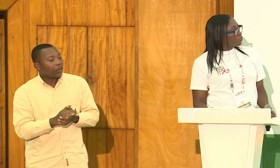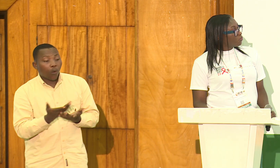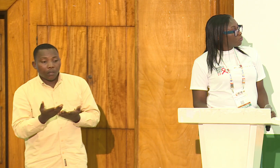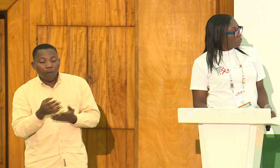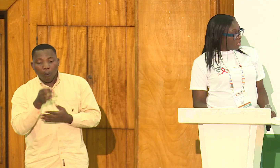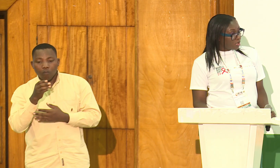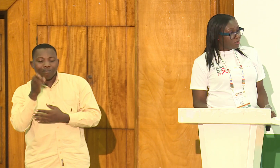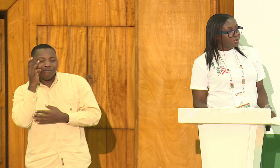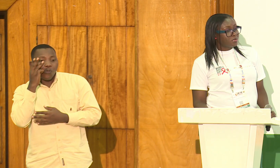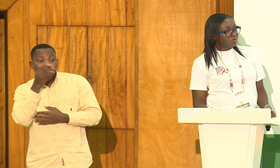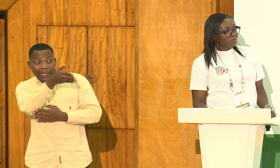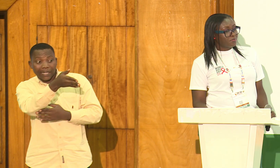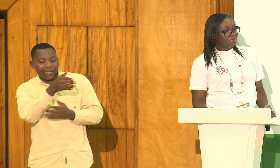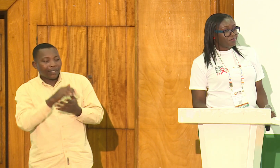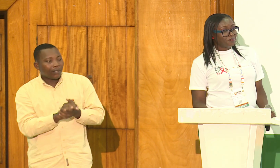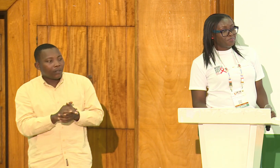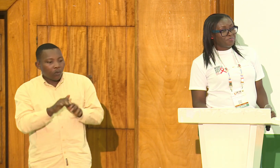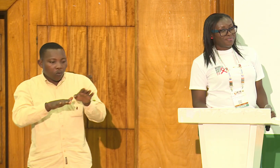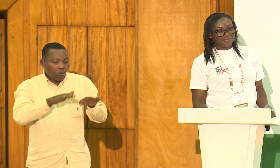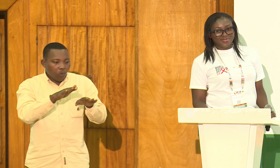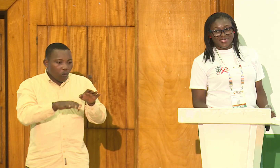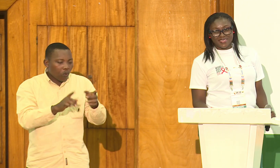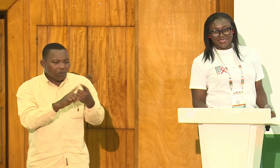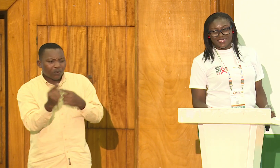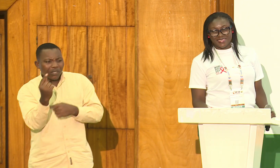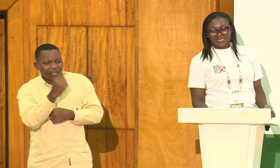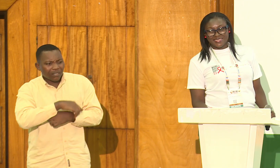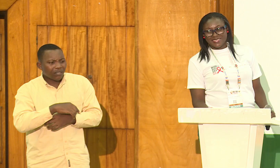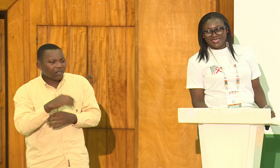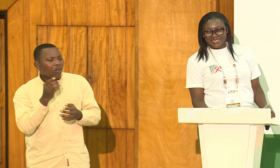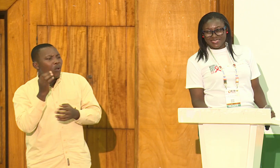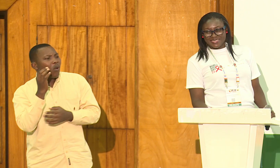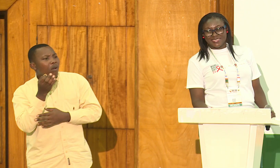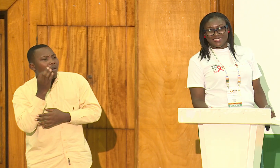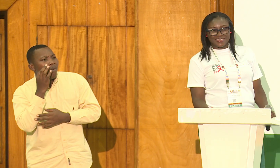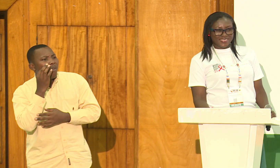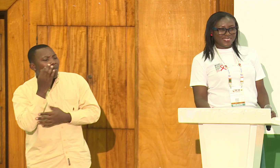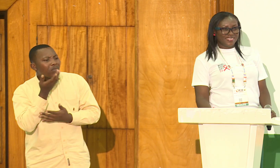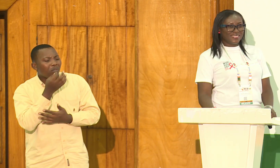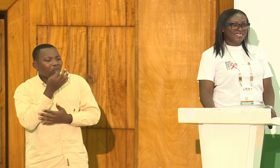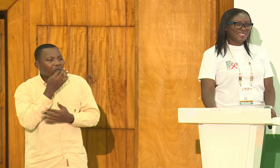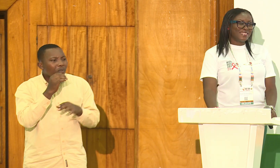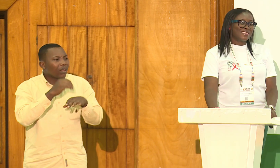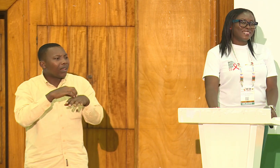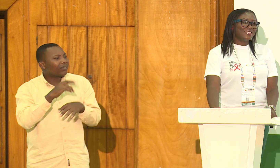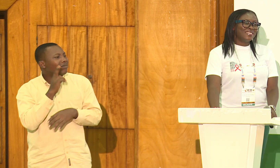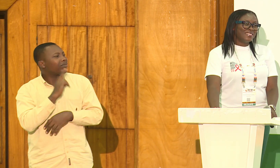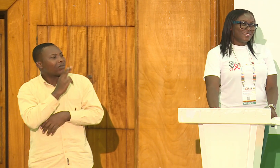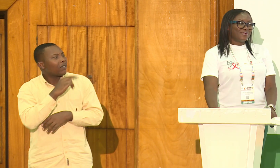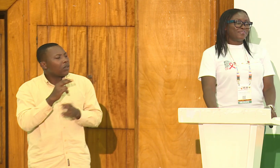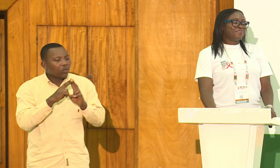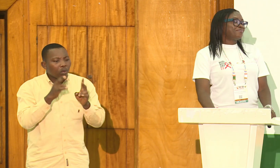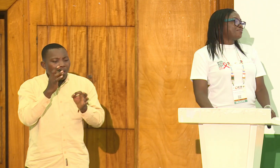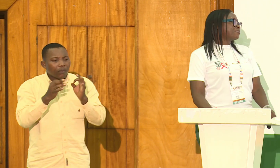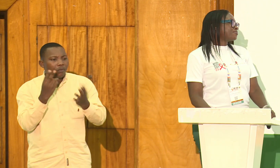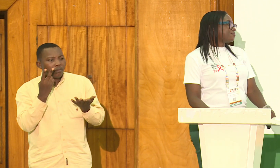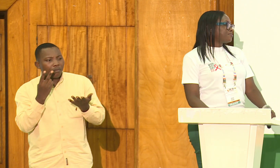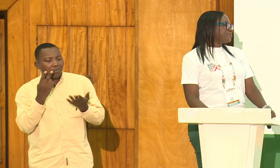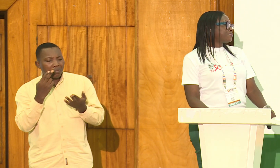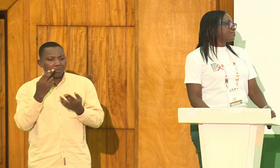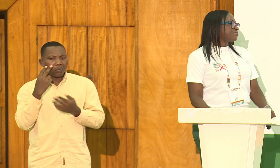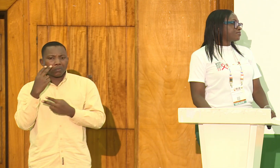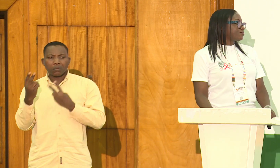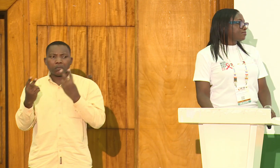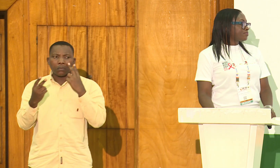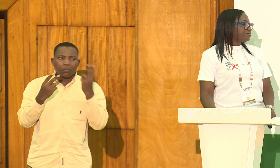drinks there? Did you walk today? What food were you offered at your hotel? So if you look around us, right,